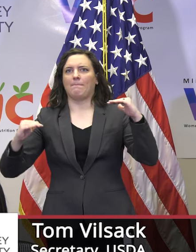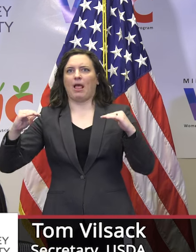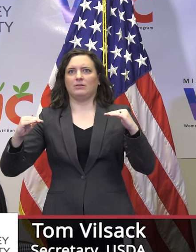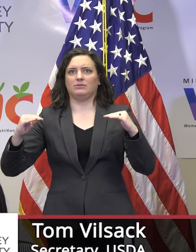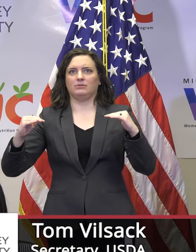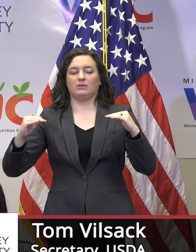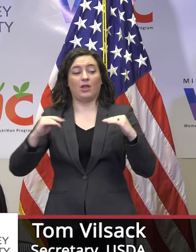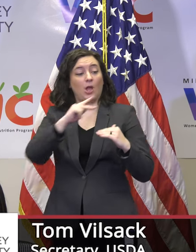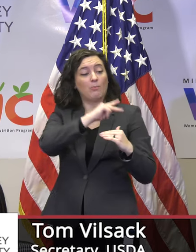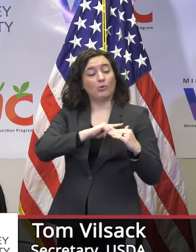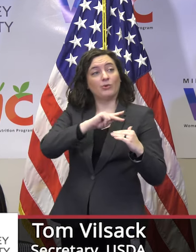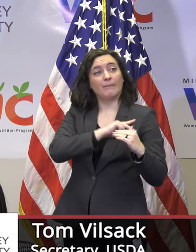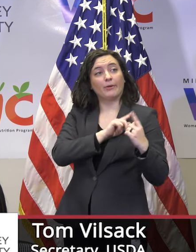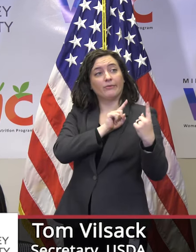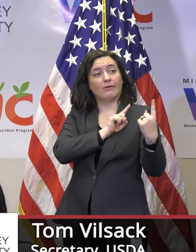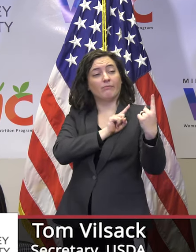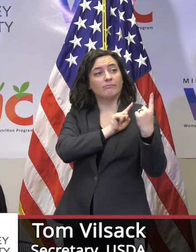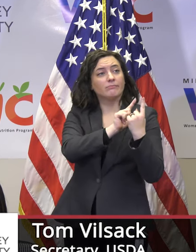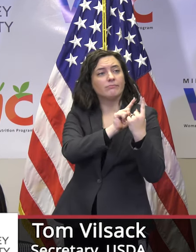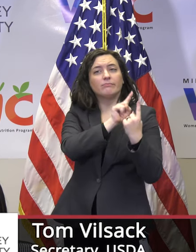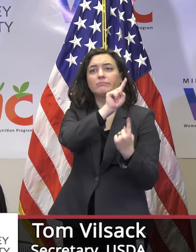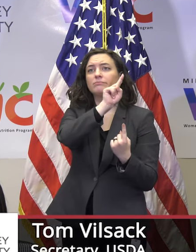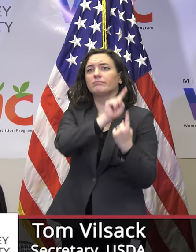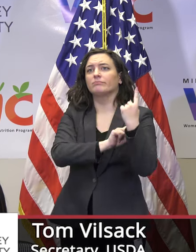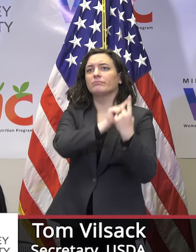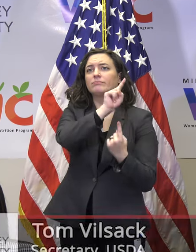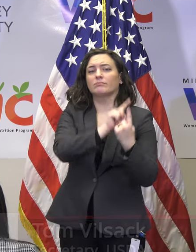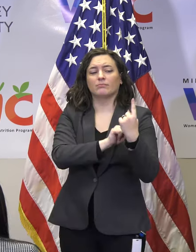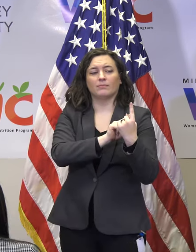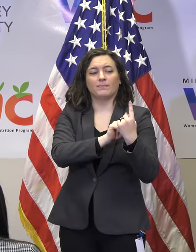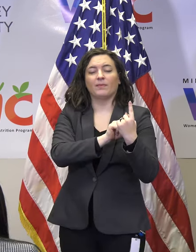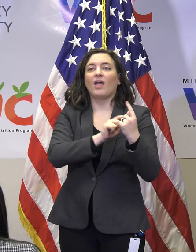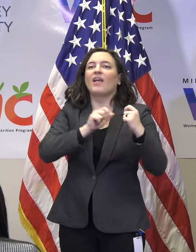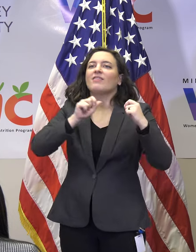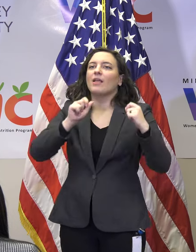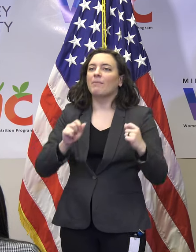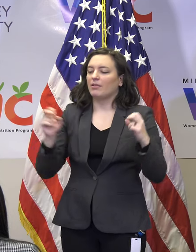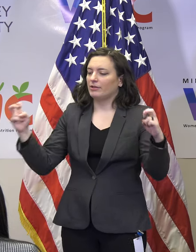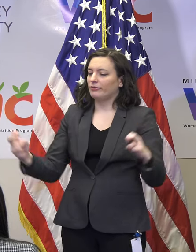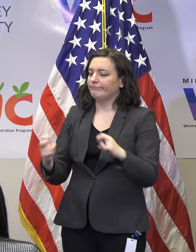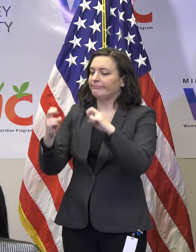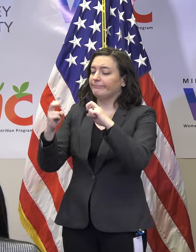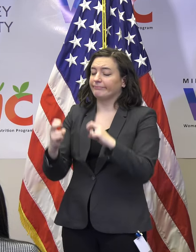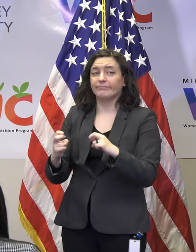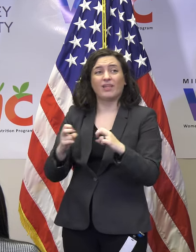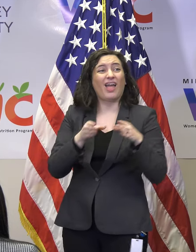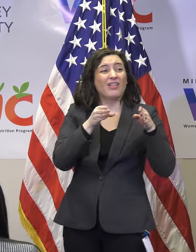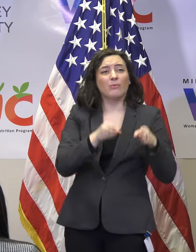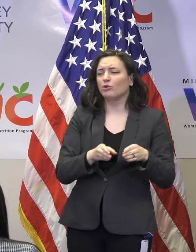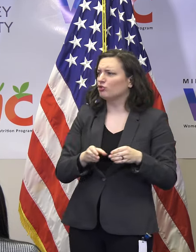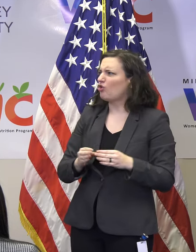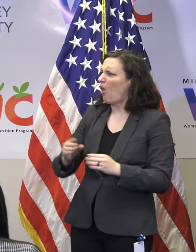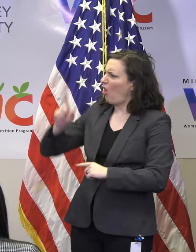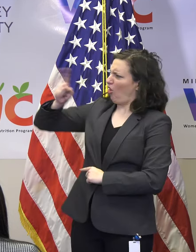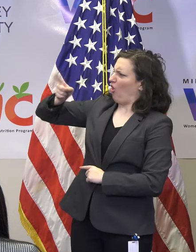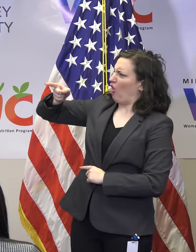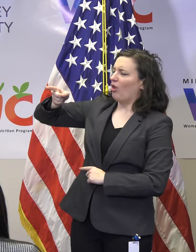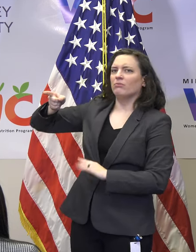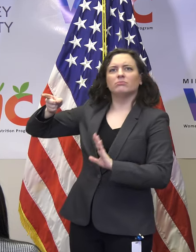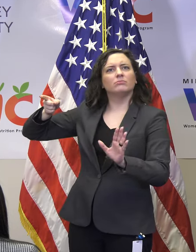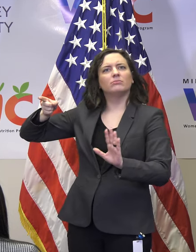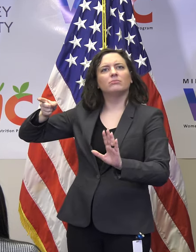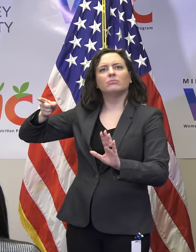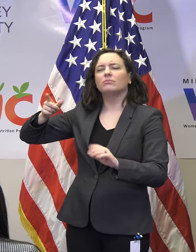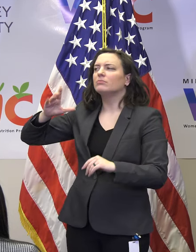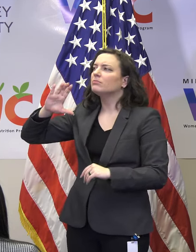so important, the ability of folks across the table not to dictate, but to listen. And